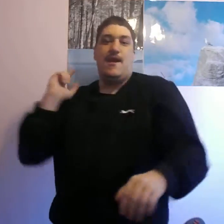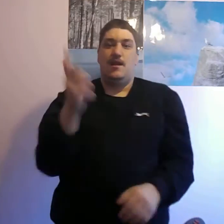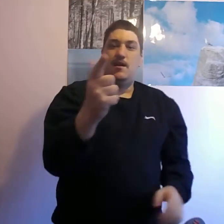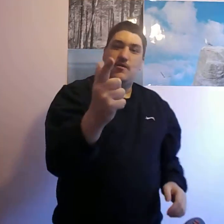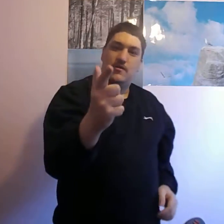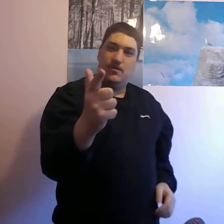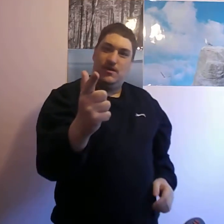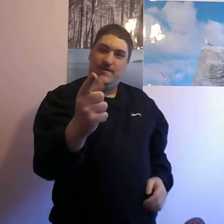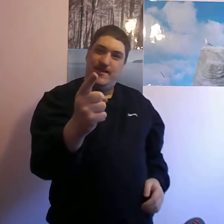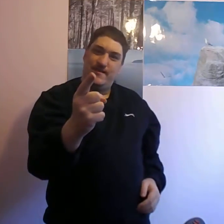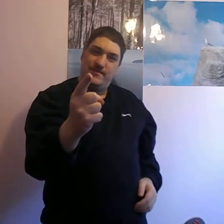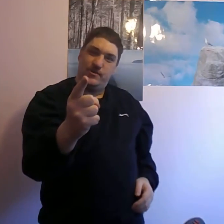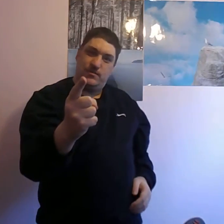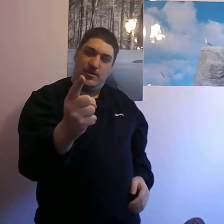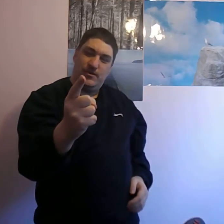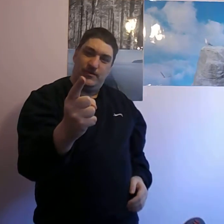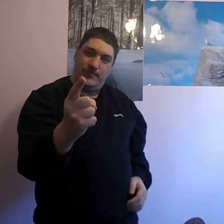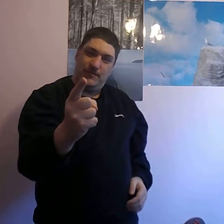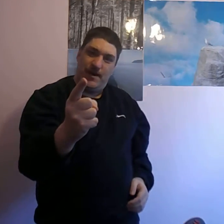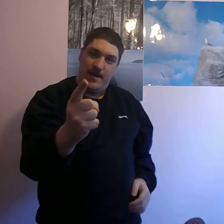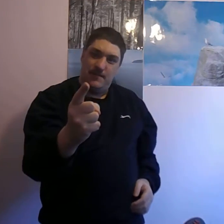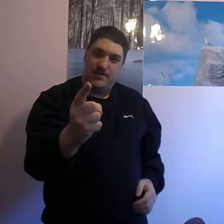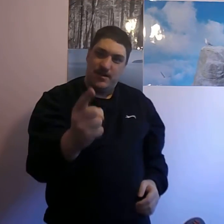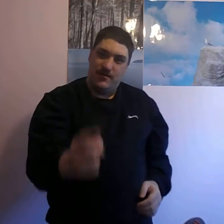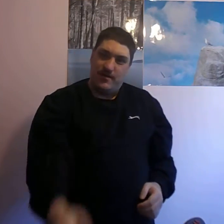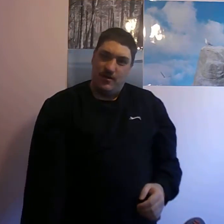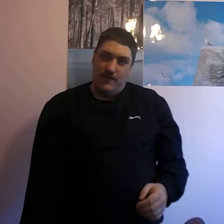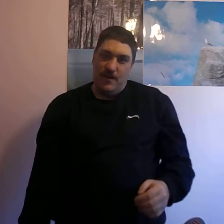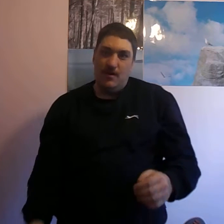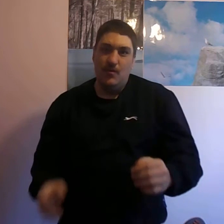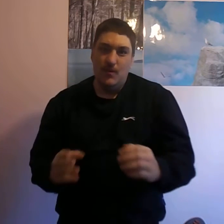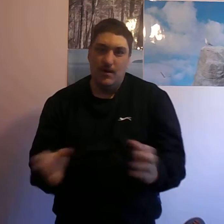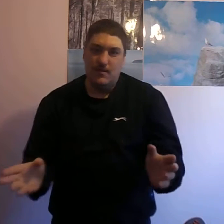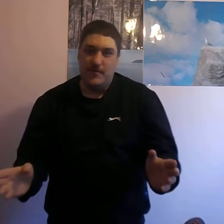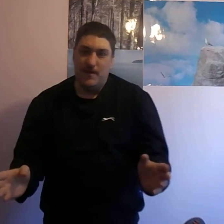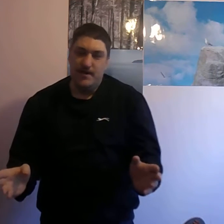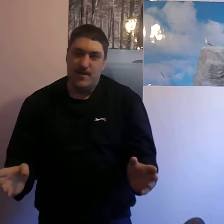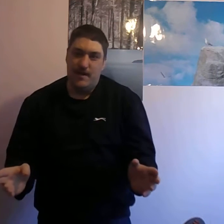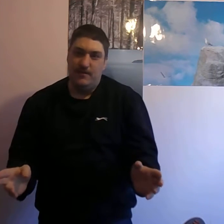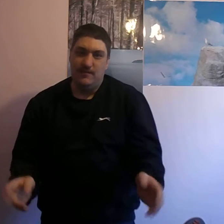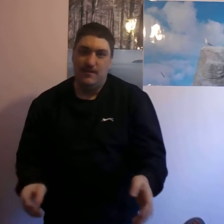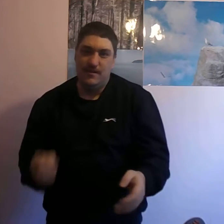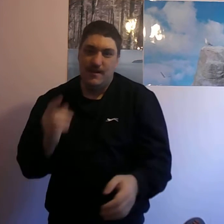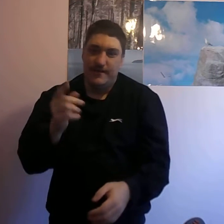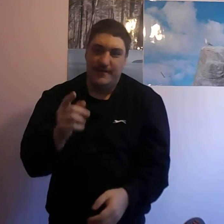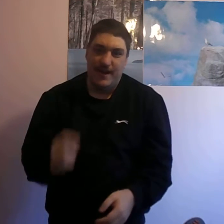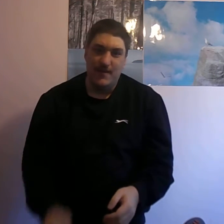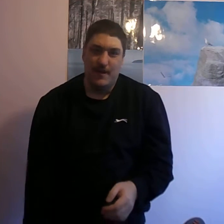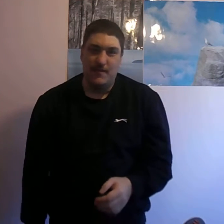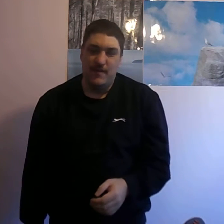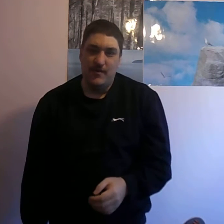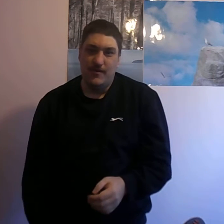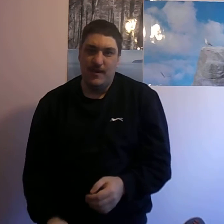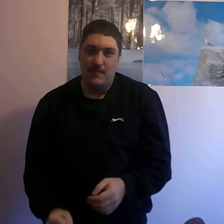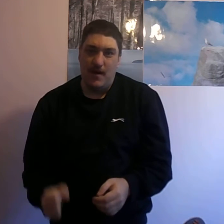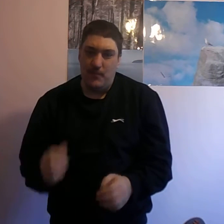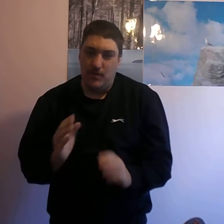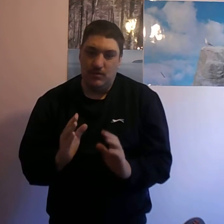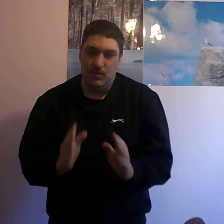Hello all loonies and normals, my name is Joe Silver, welcome to my channel. Today we're going to be talking about Portal 1